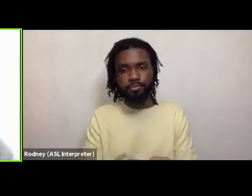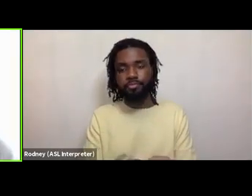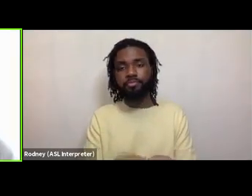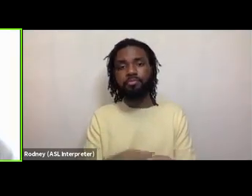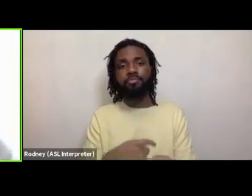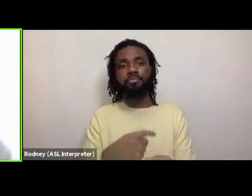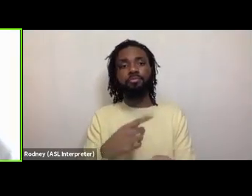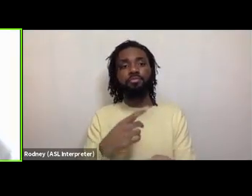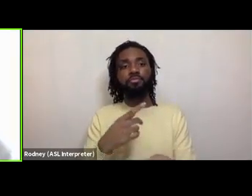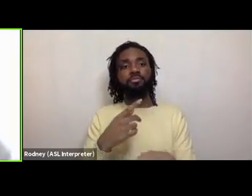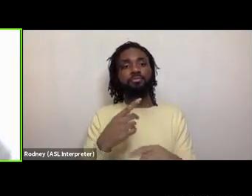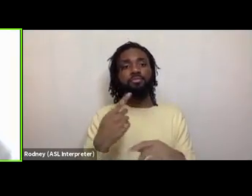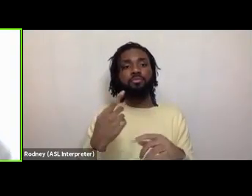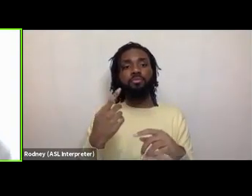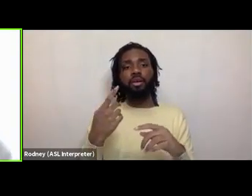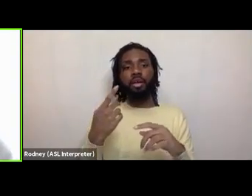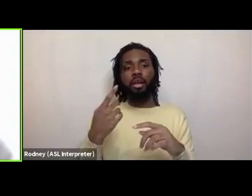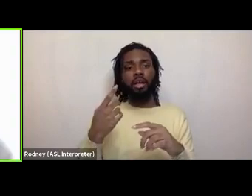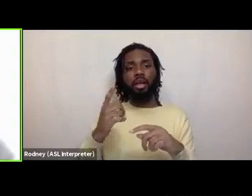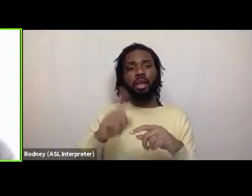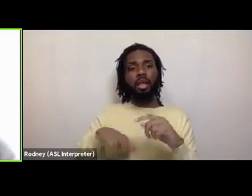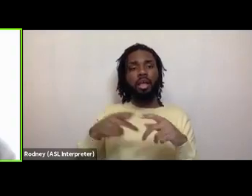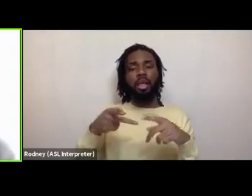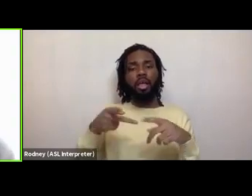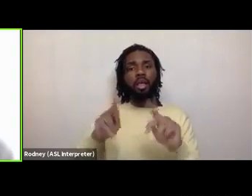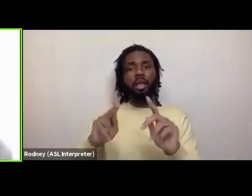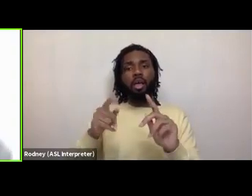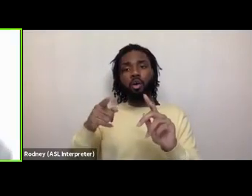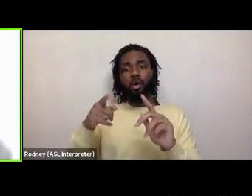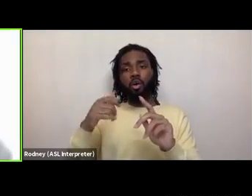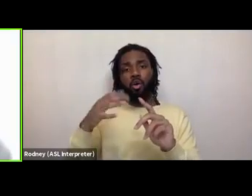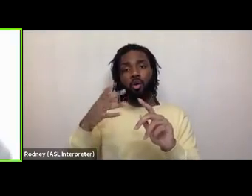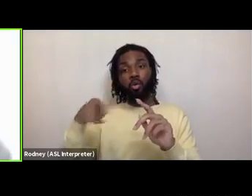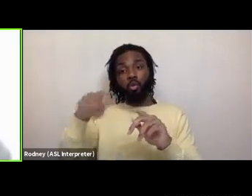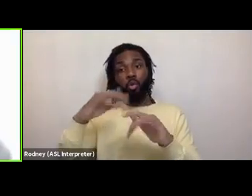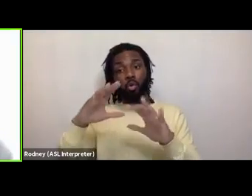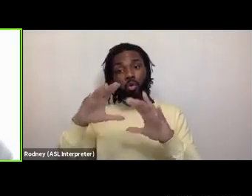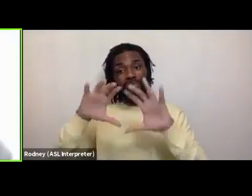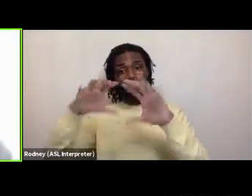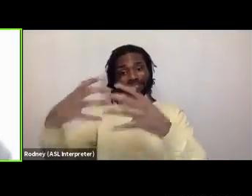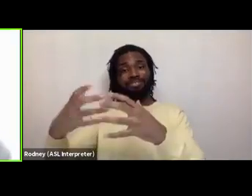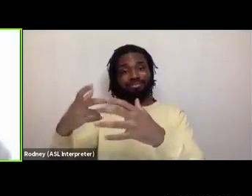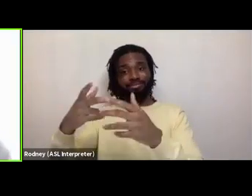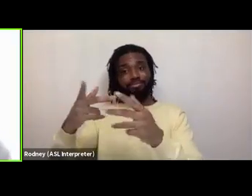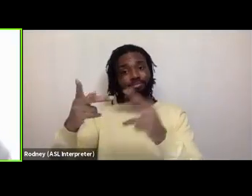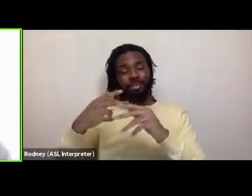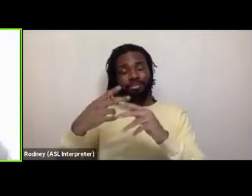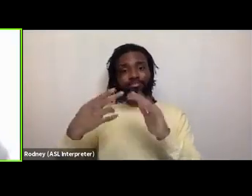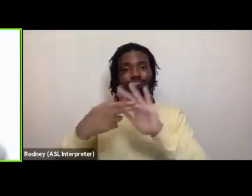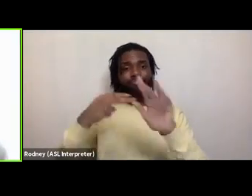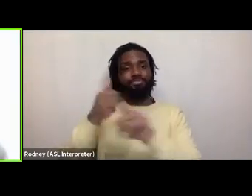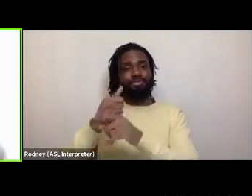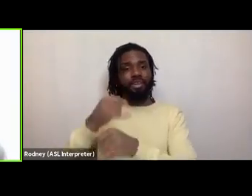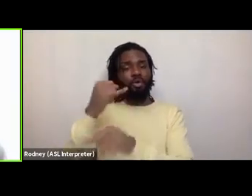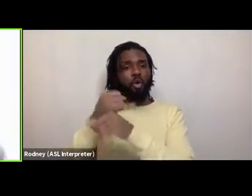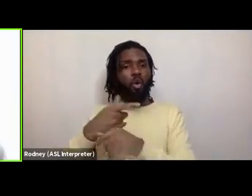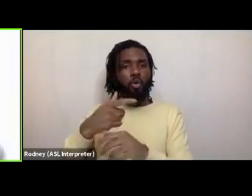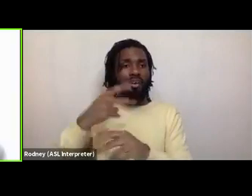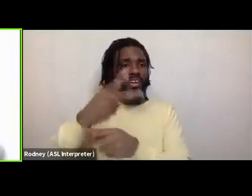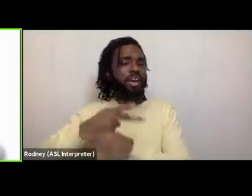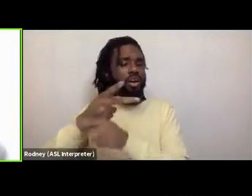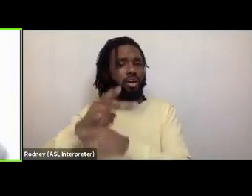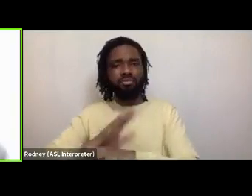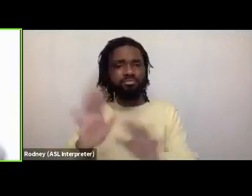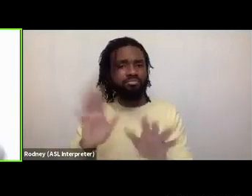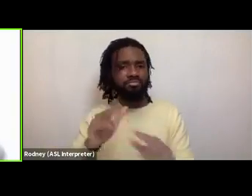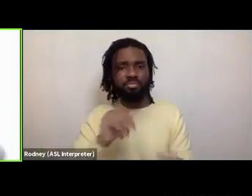institutions to perpetuate themselves under the guise of care and rehabilitation. And we have a model for how this was historically done